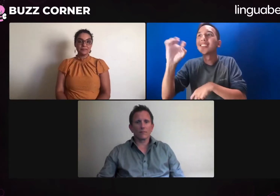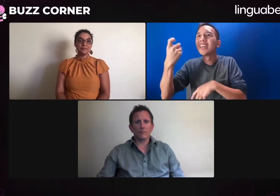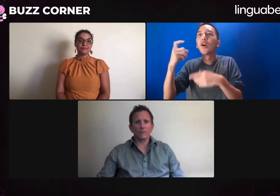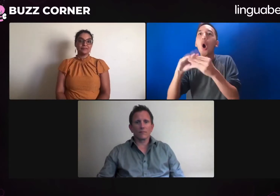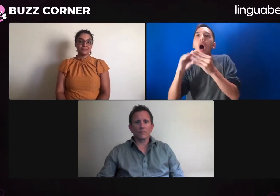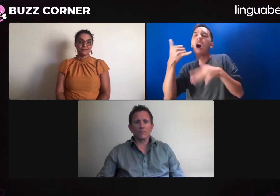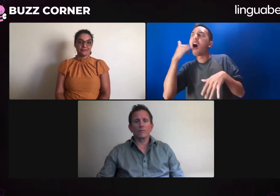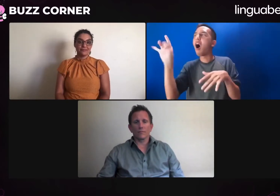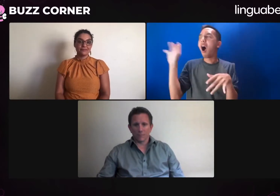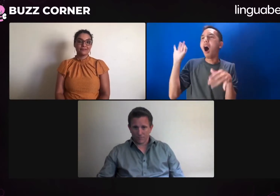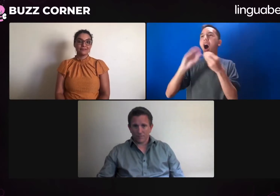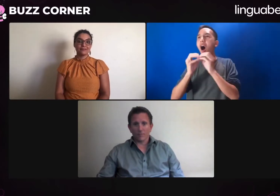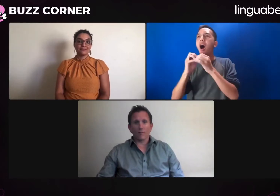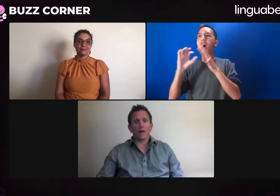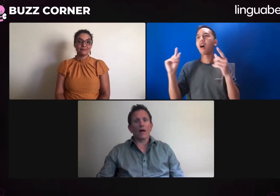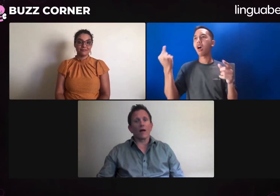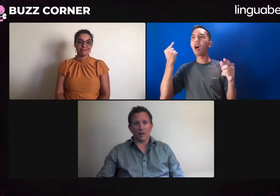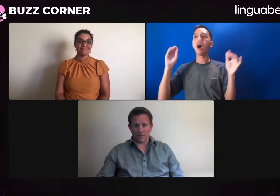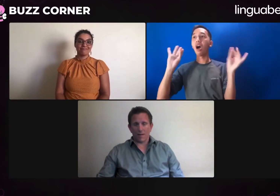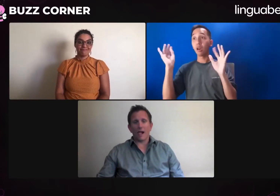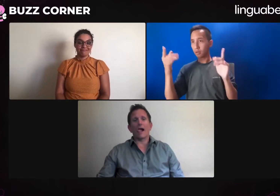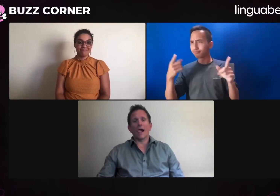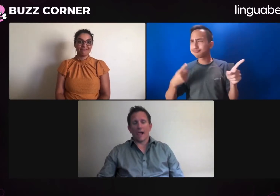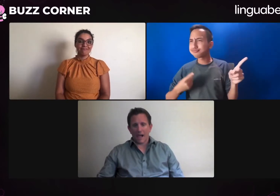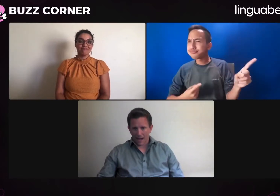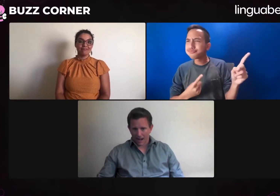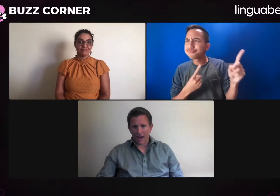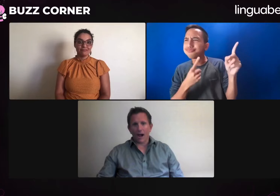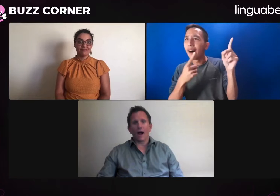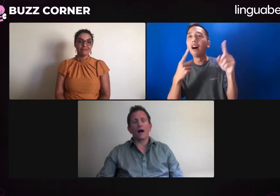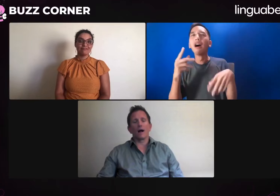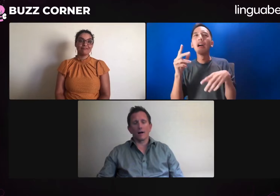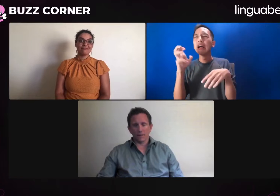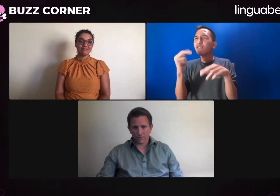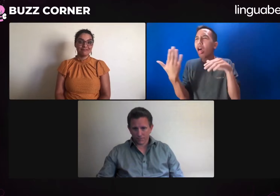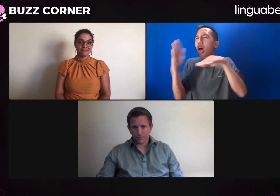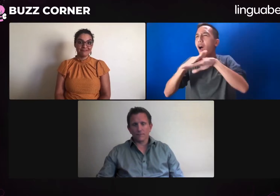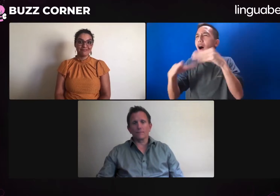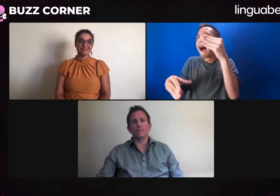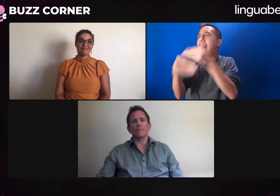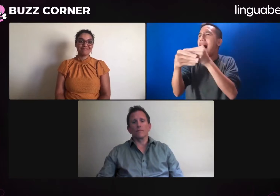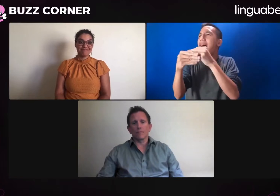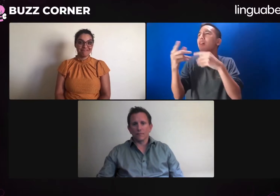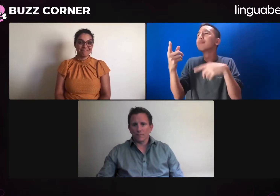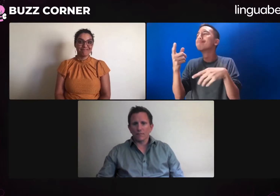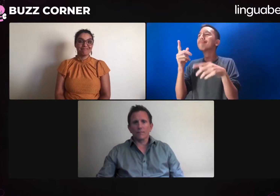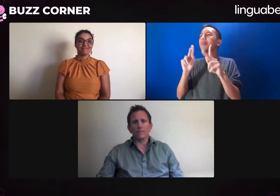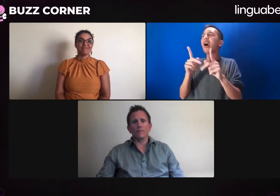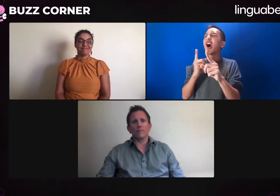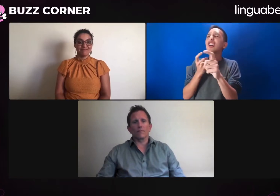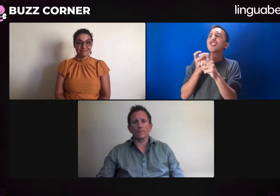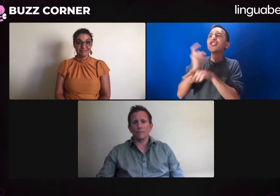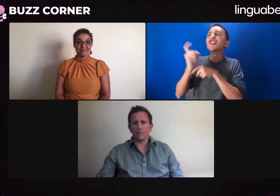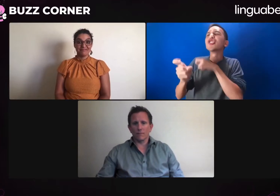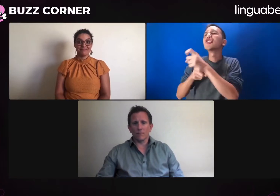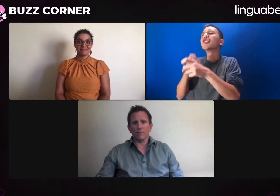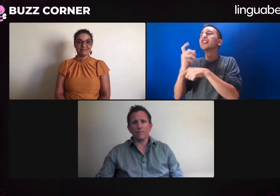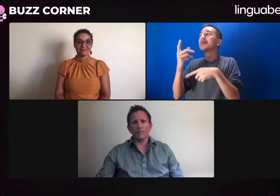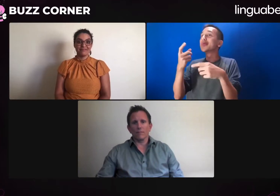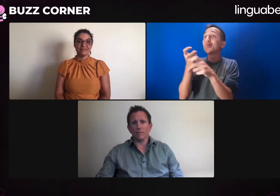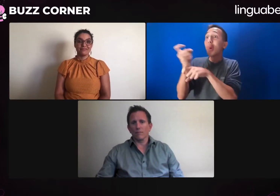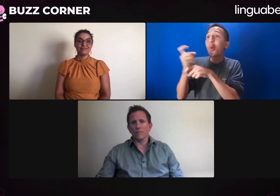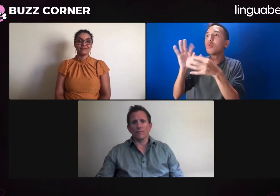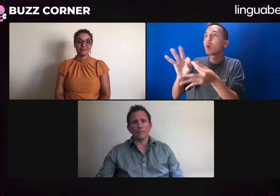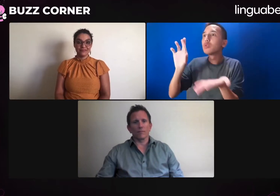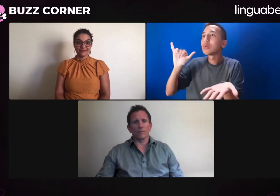where somebody might say a sexual joke and make fun of things. Those types of things get very much